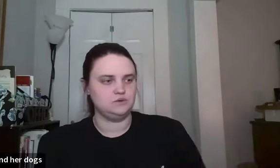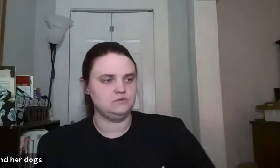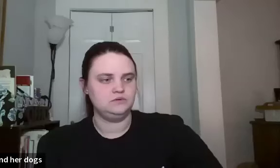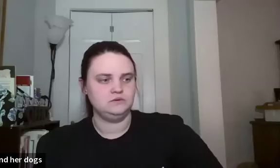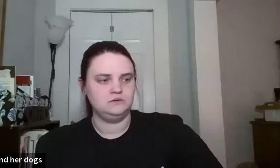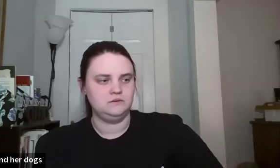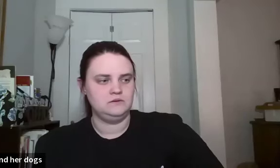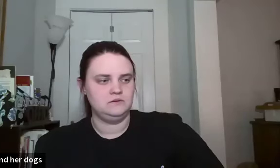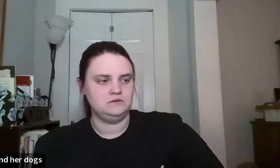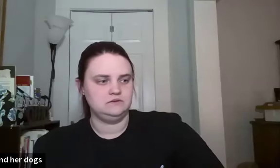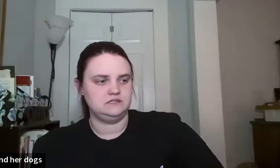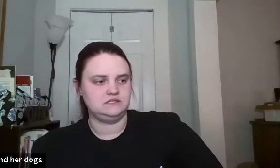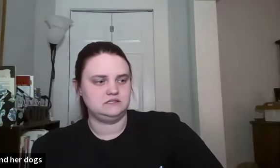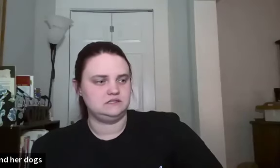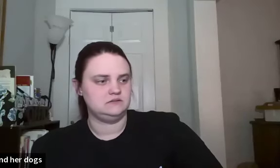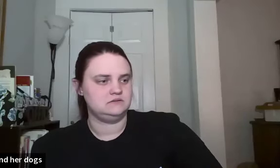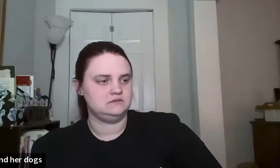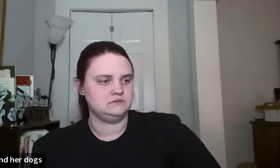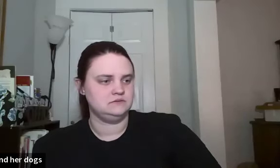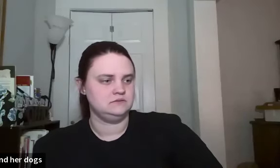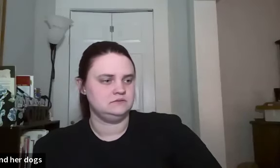too. Let's see.